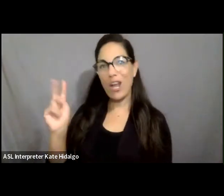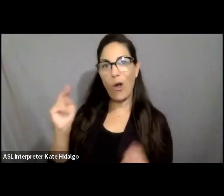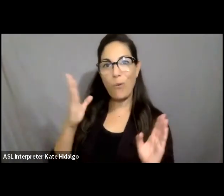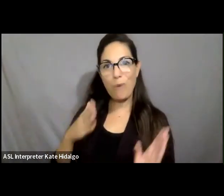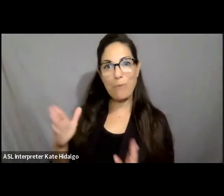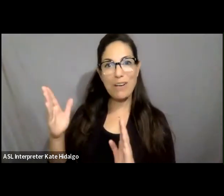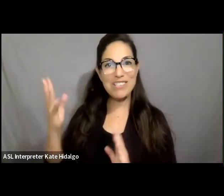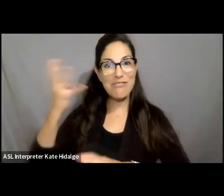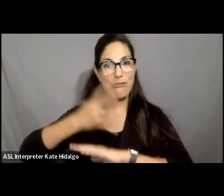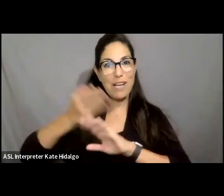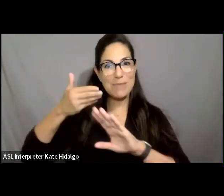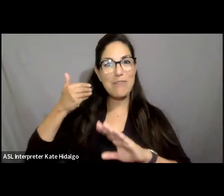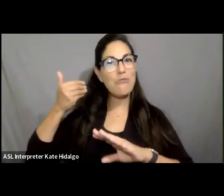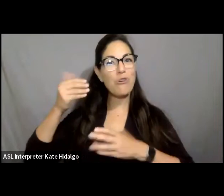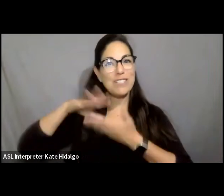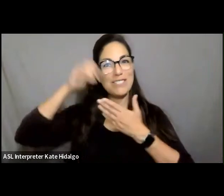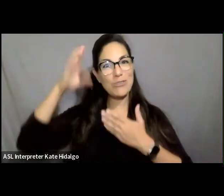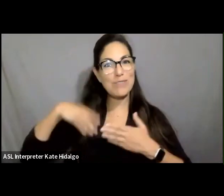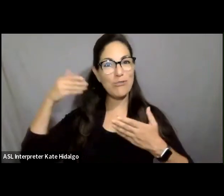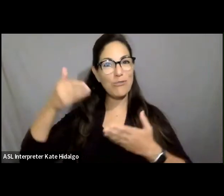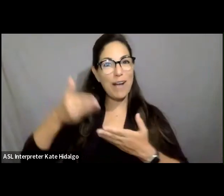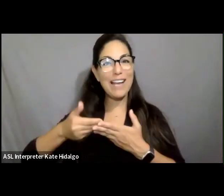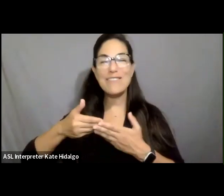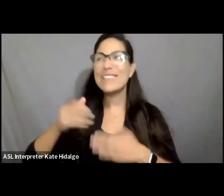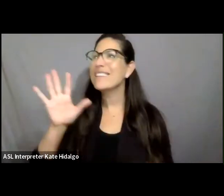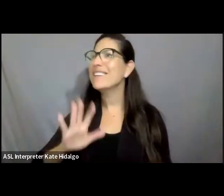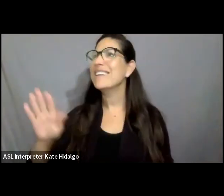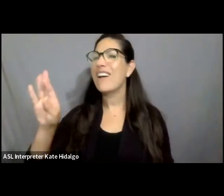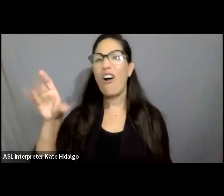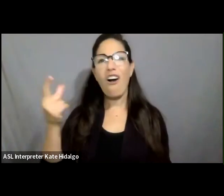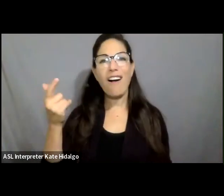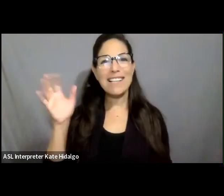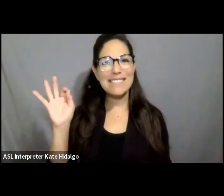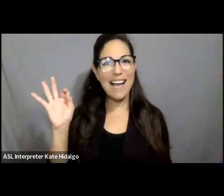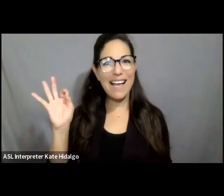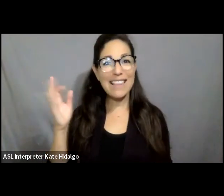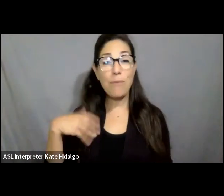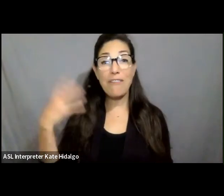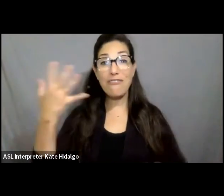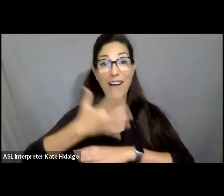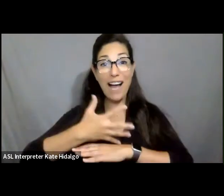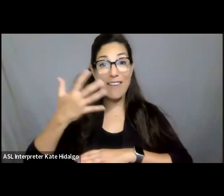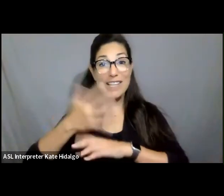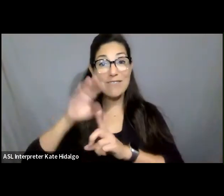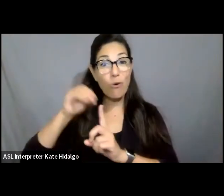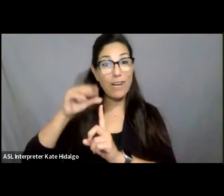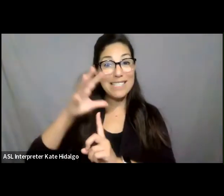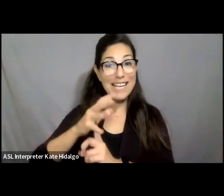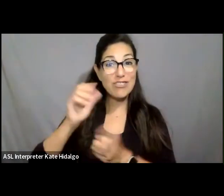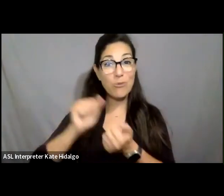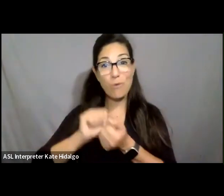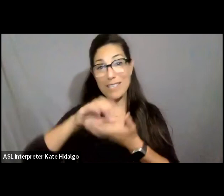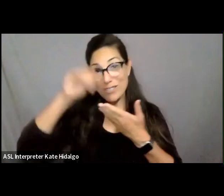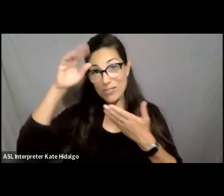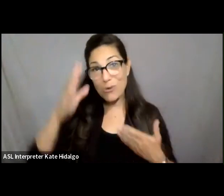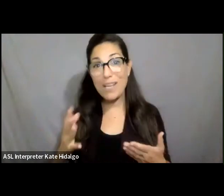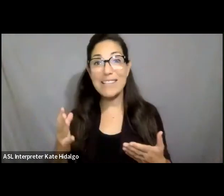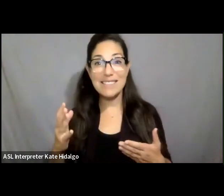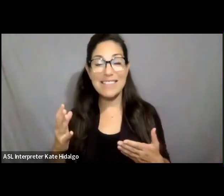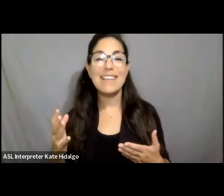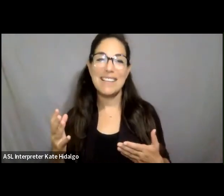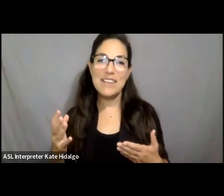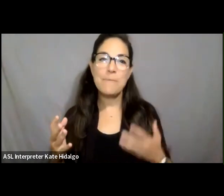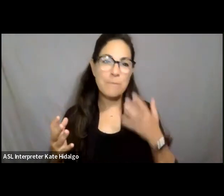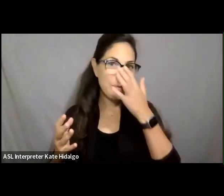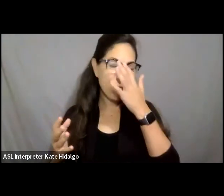4 days before students arrived. Students arrived around August 9th. We had 5 days of orientation with the students.